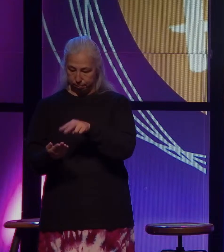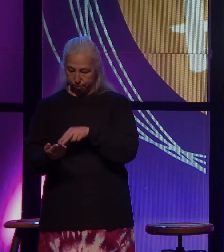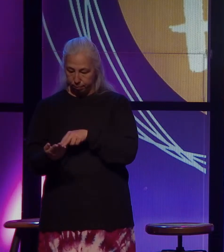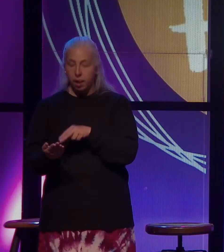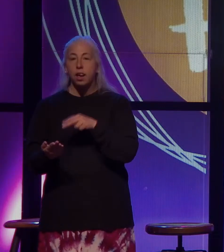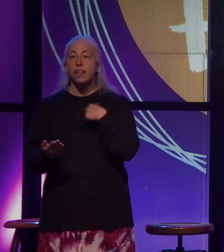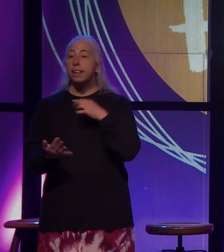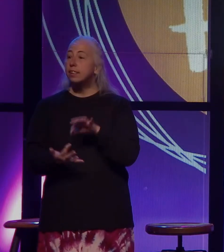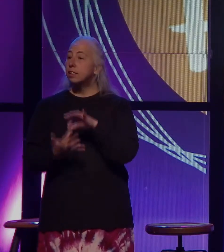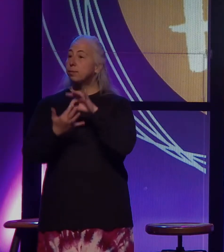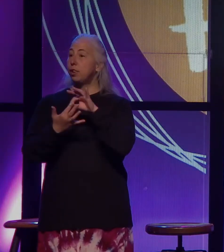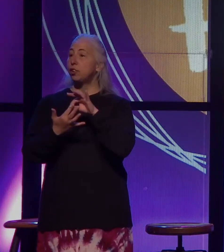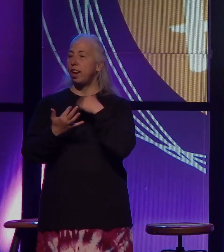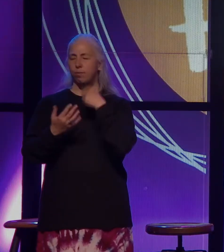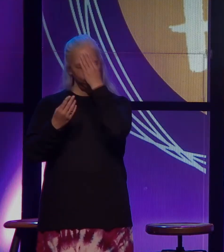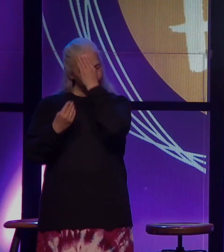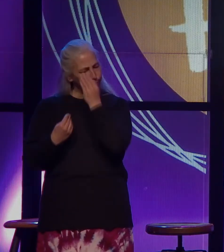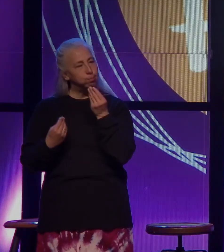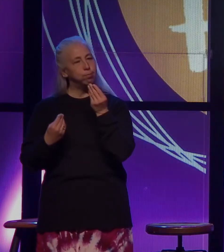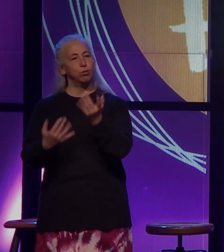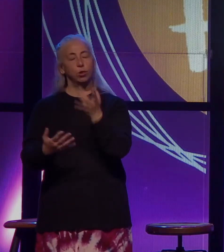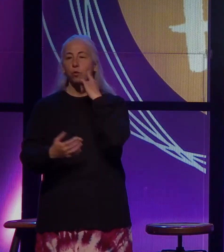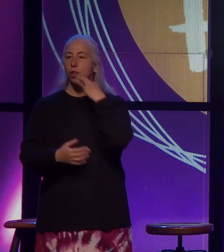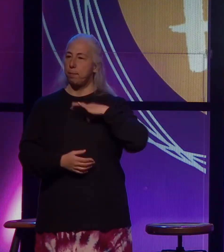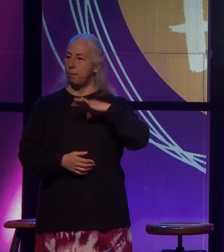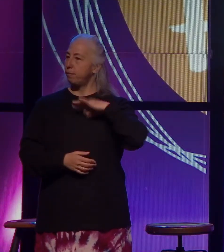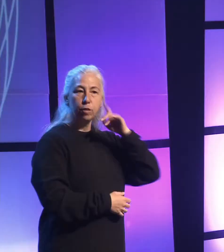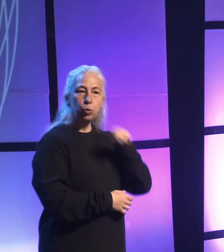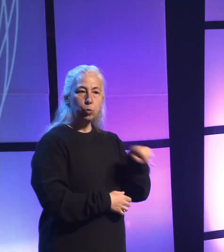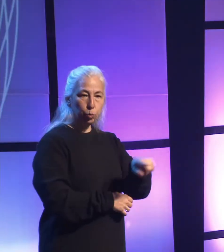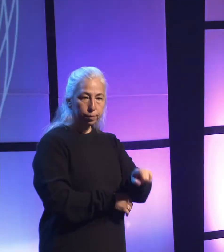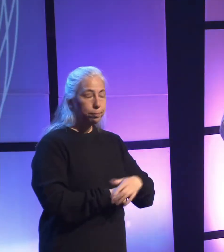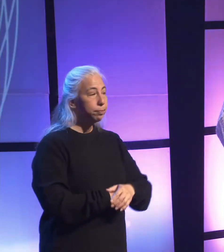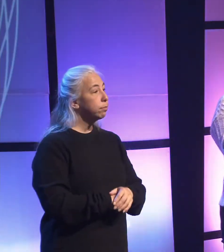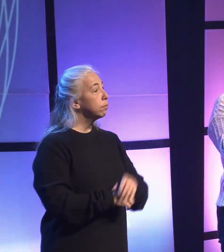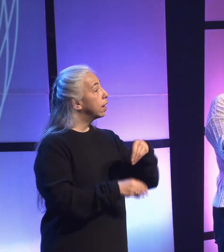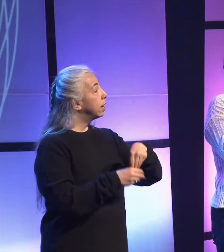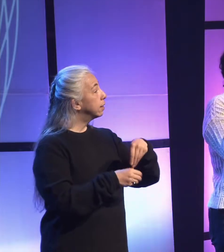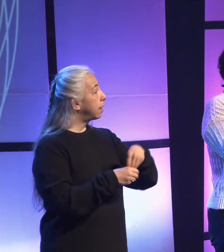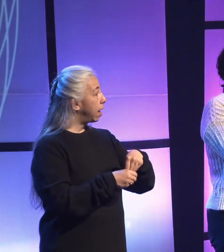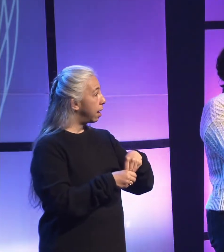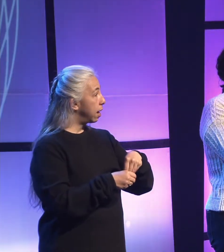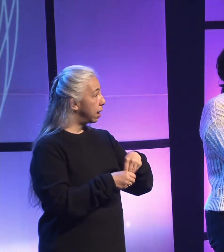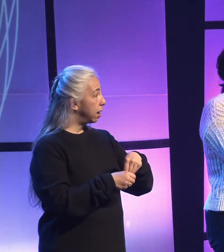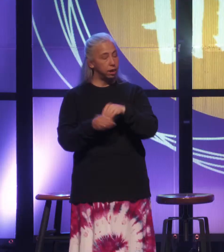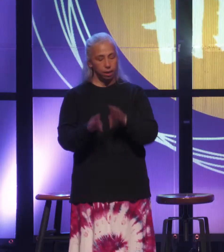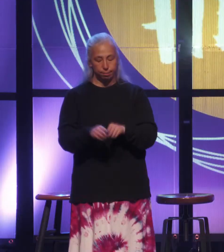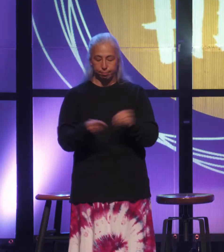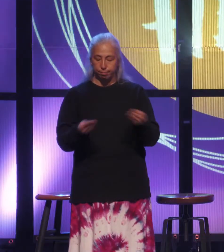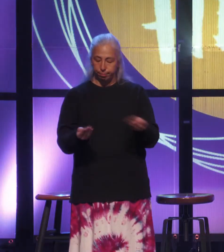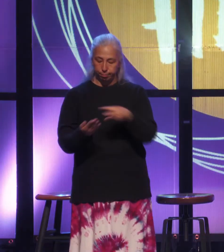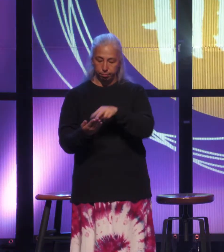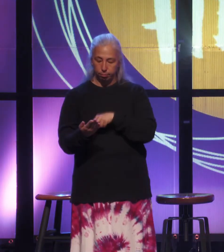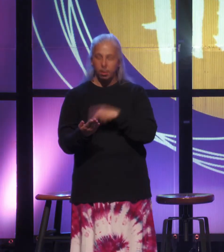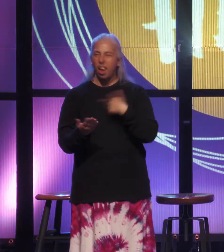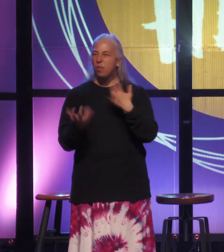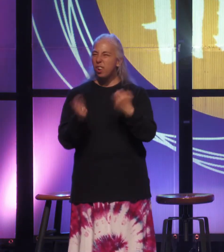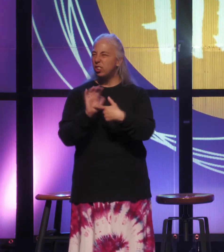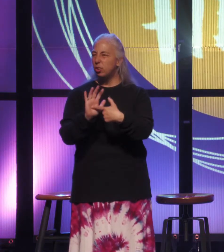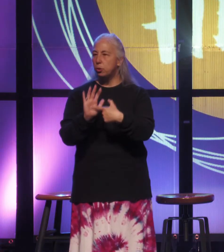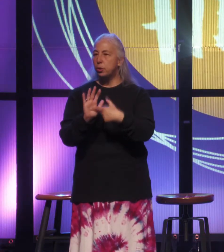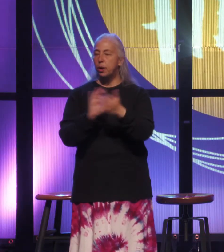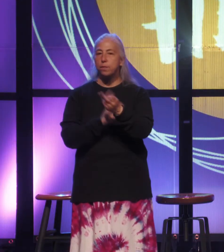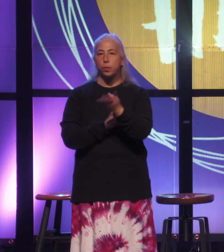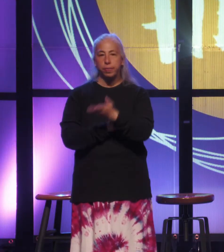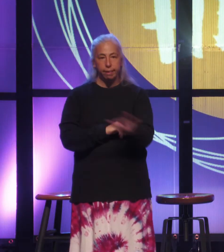designed for you with information that will be helpful. Inside your program folder are a few things we want to point out. Everyone, can